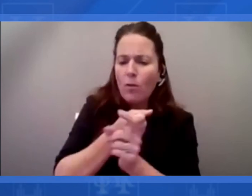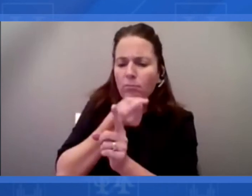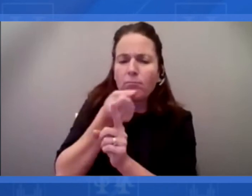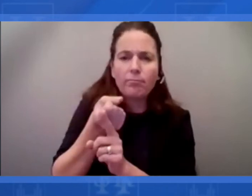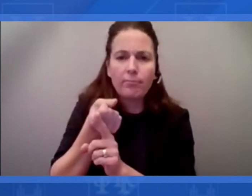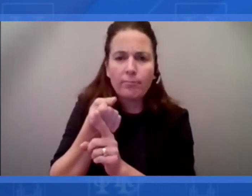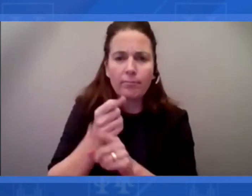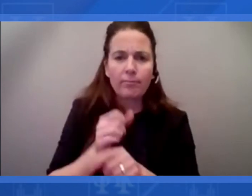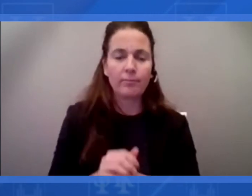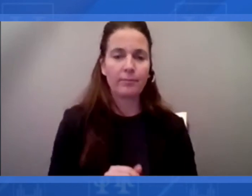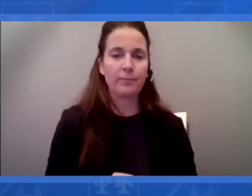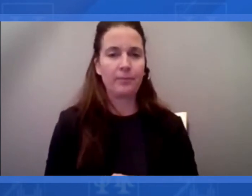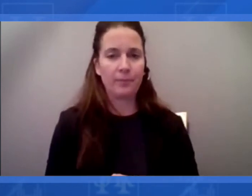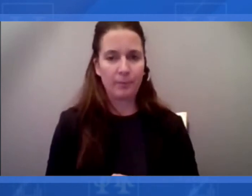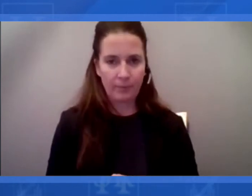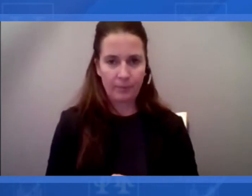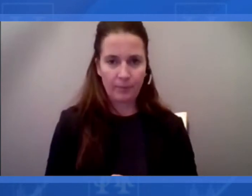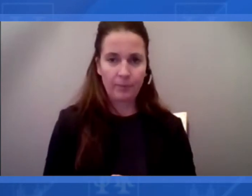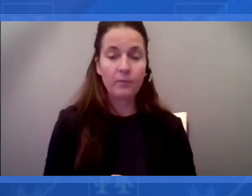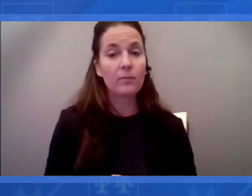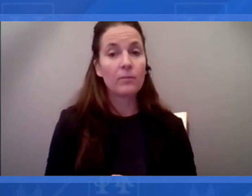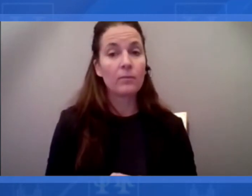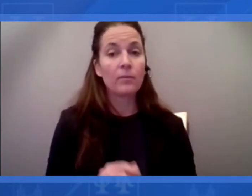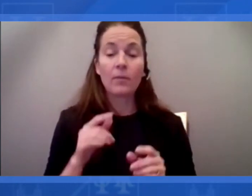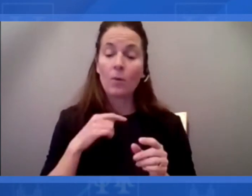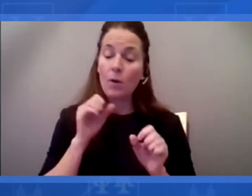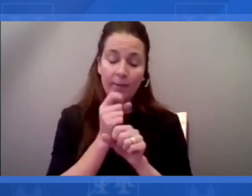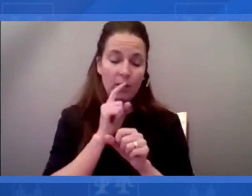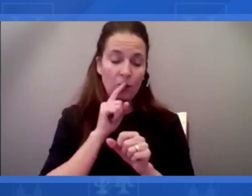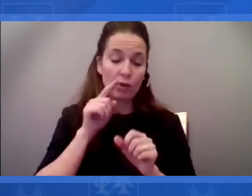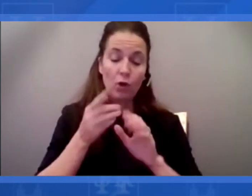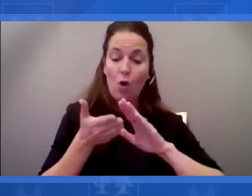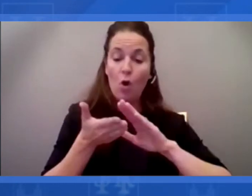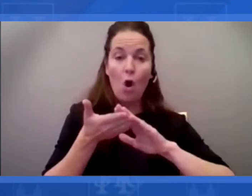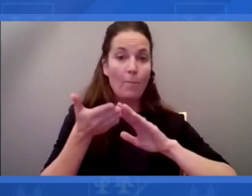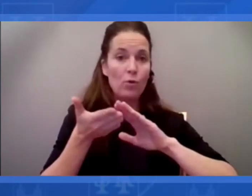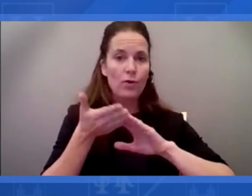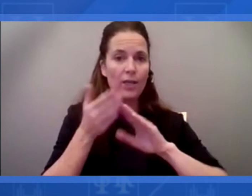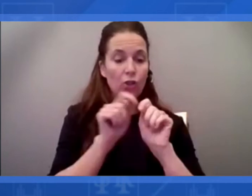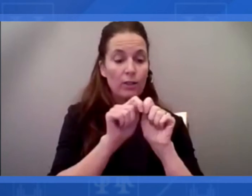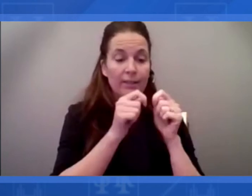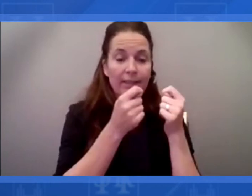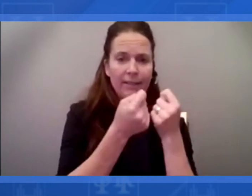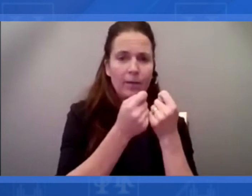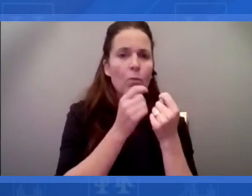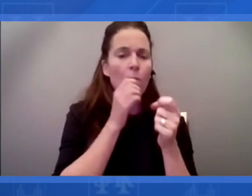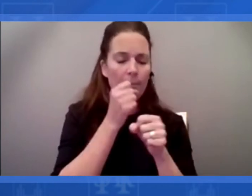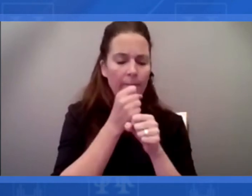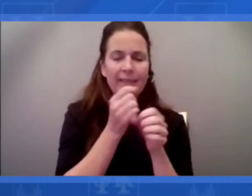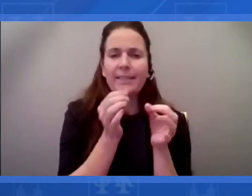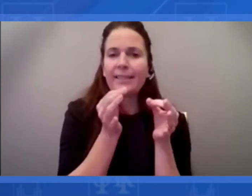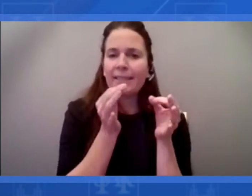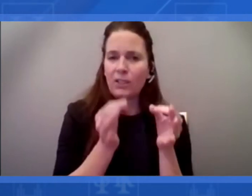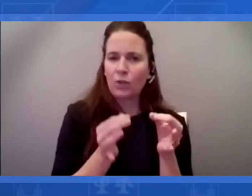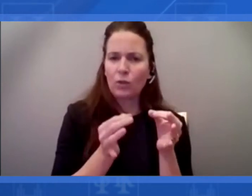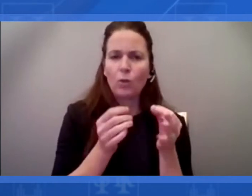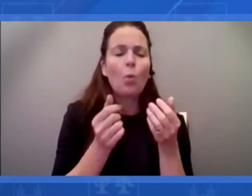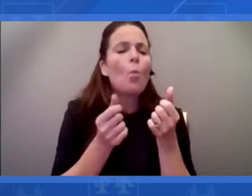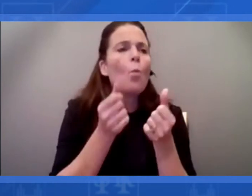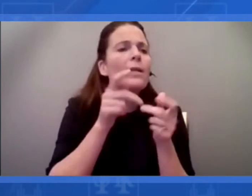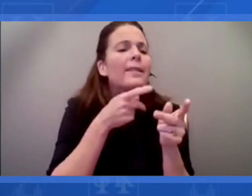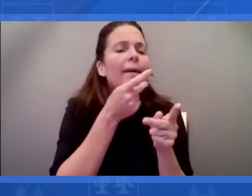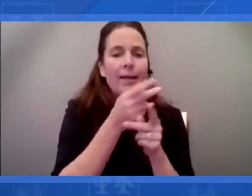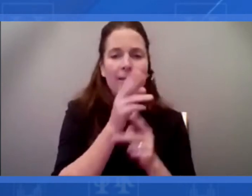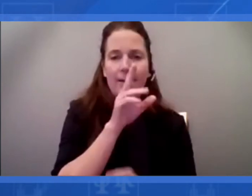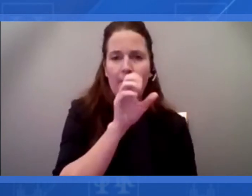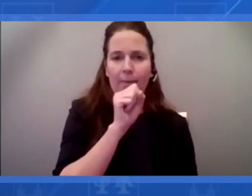with disabilities, so that our operations team can make decisions about what type of bus is traveling on